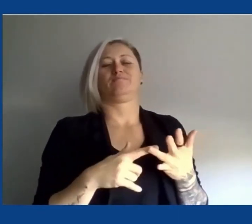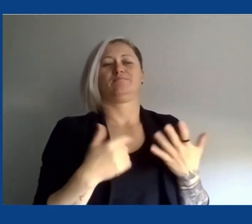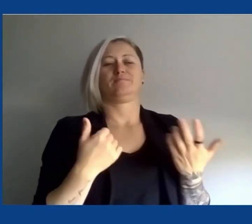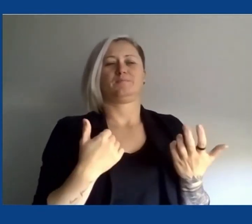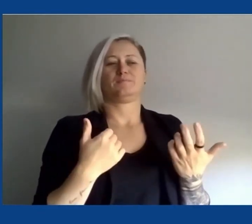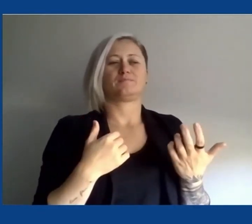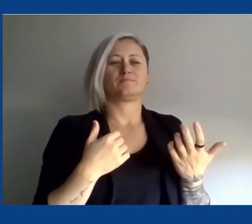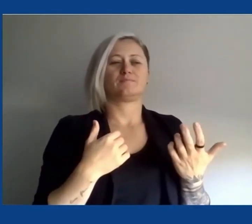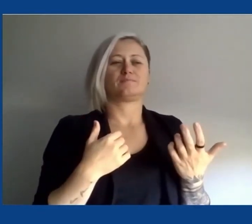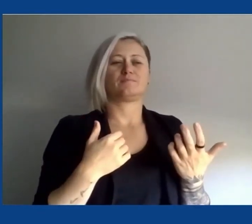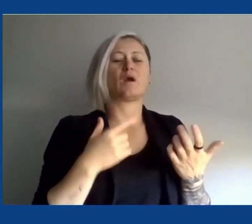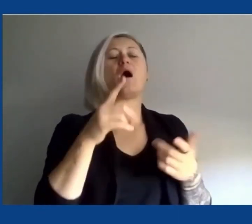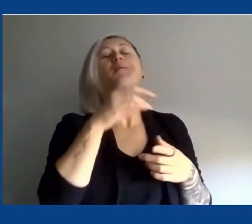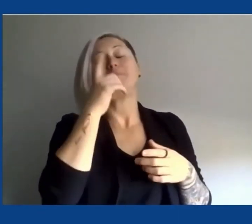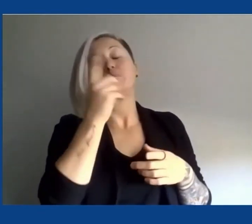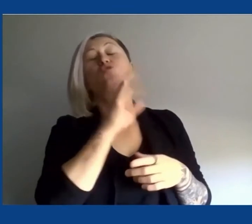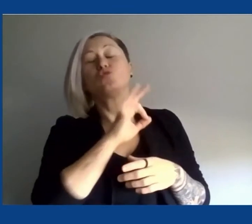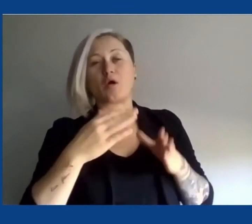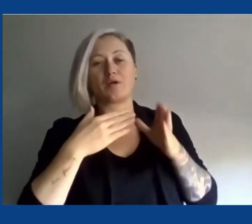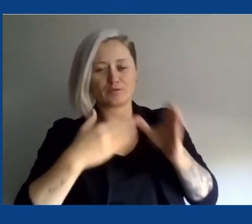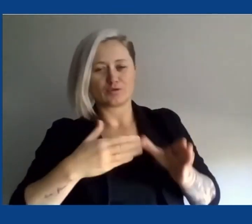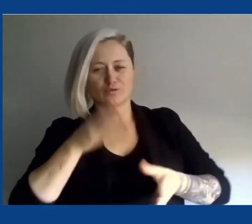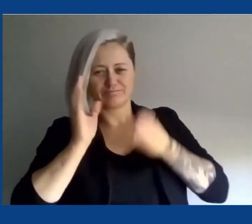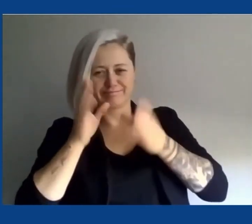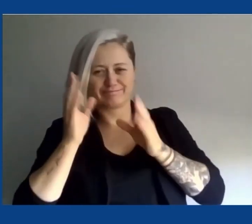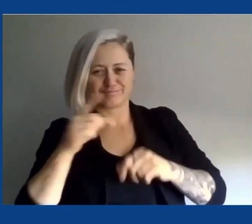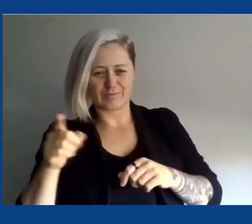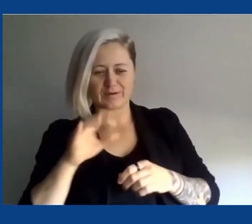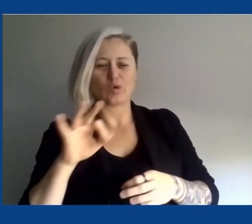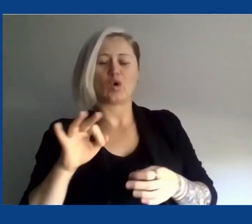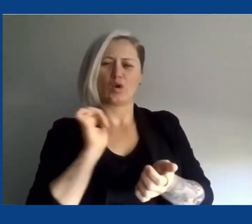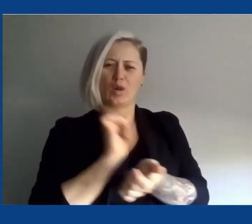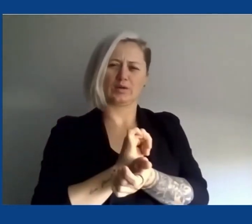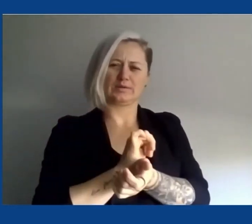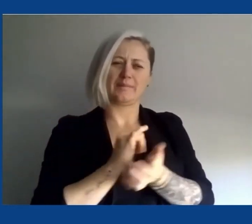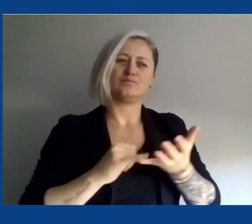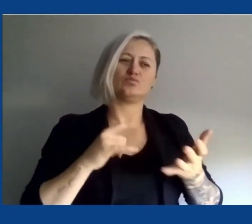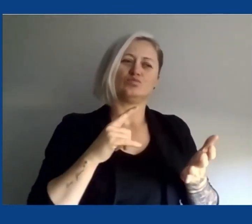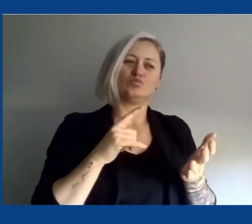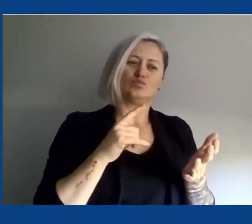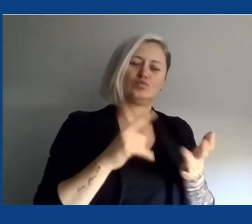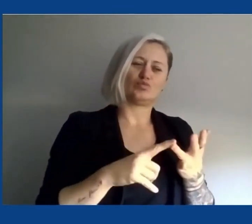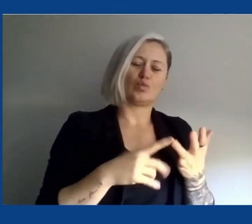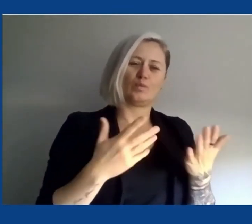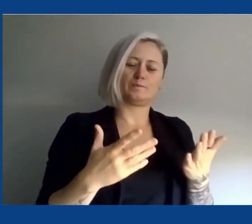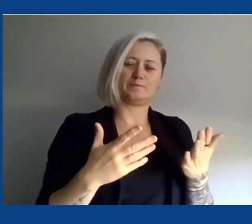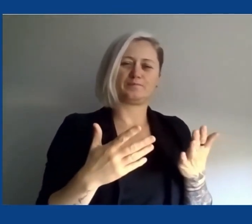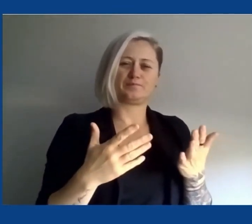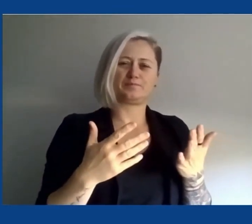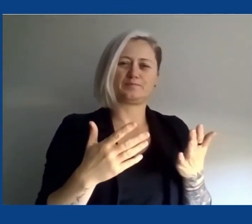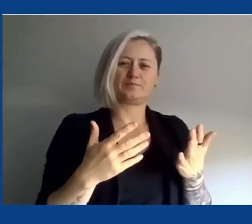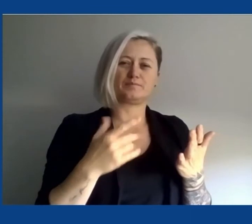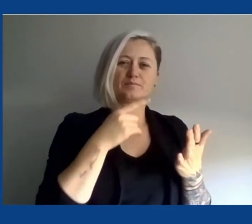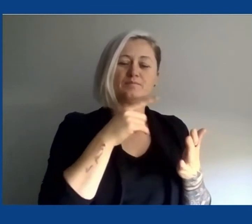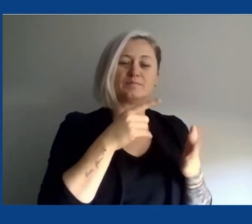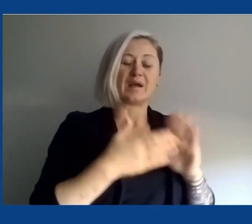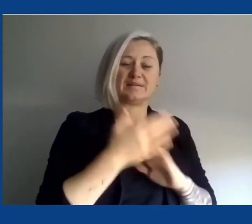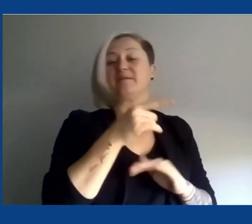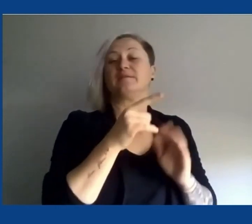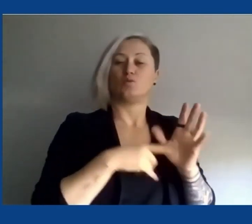coroner highlighted that while no court could have locked Mr. Langdon up for that offence for any period of time, it was under these laws